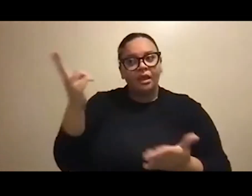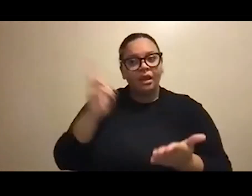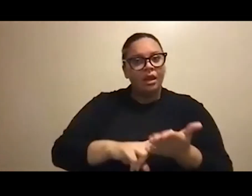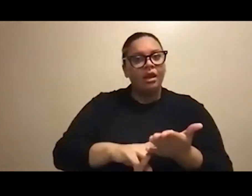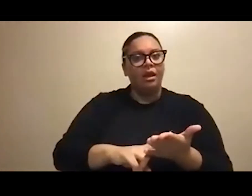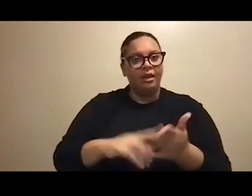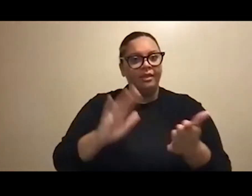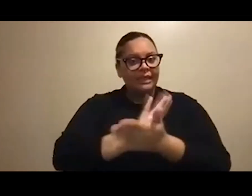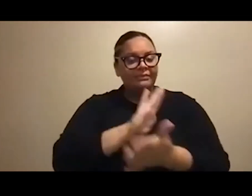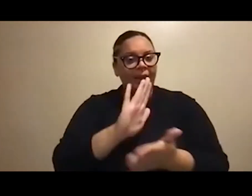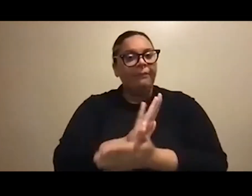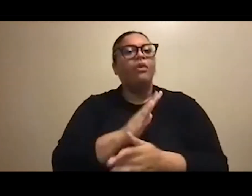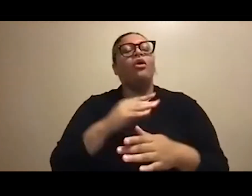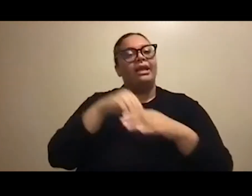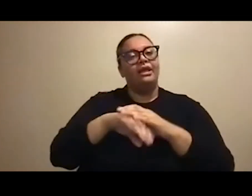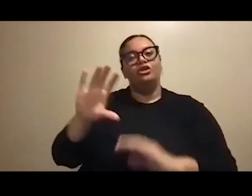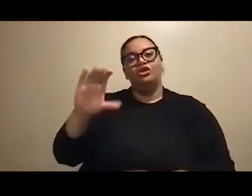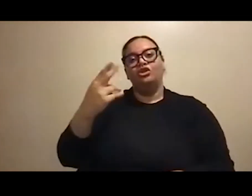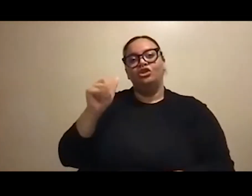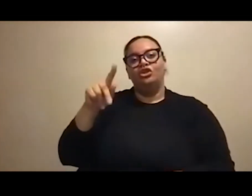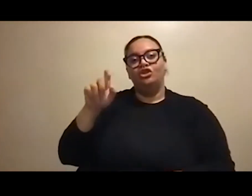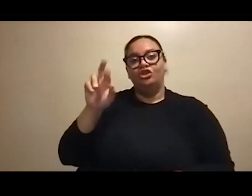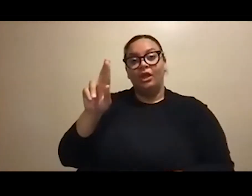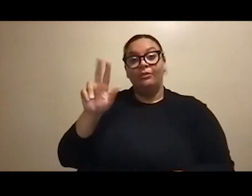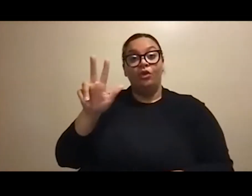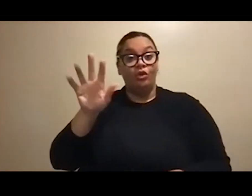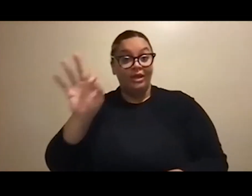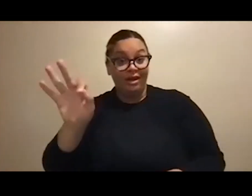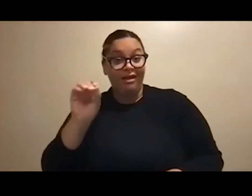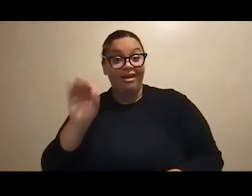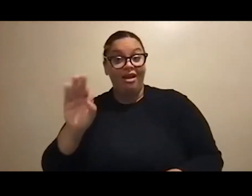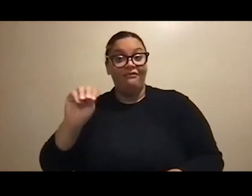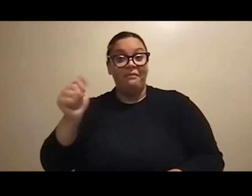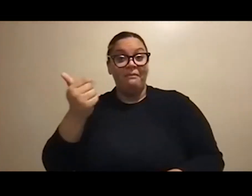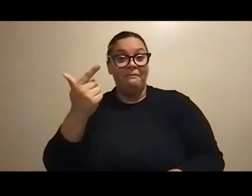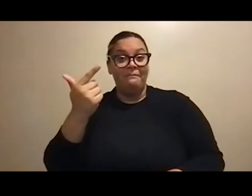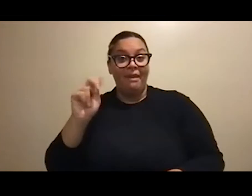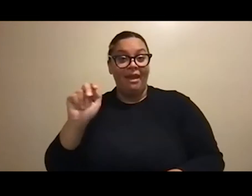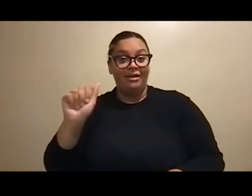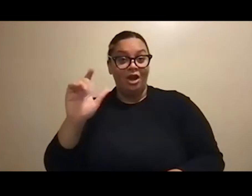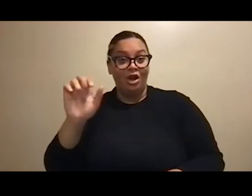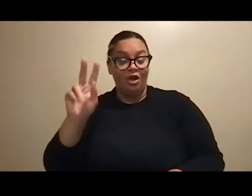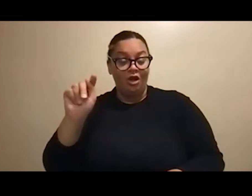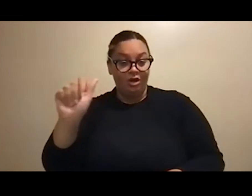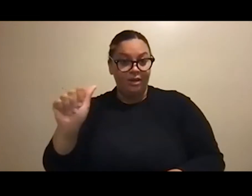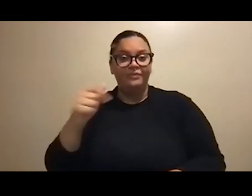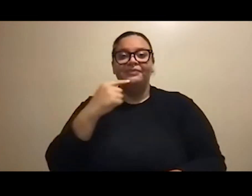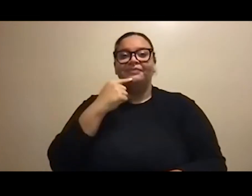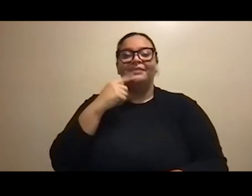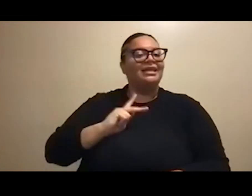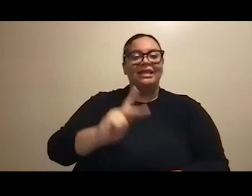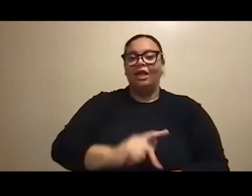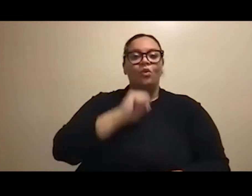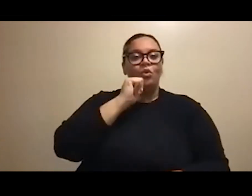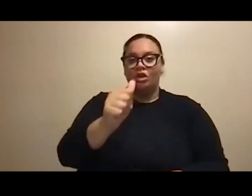chapter 39 of Magna Carta says that the king will not go against or harm